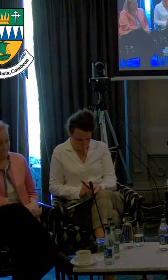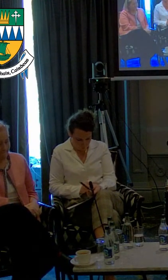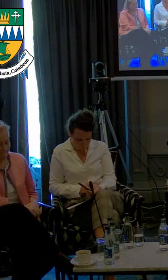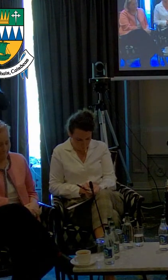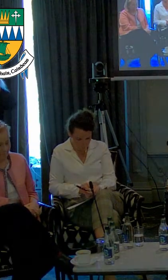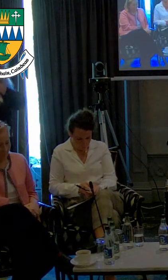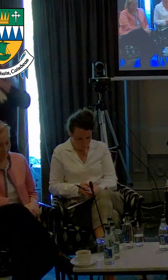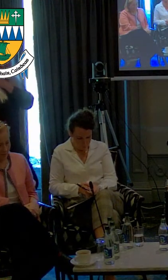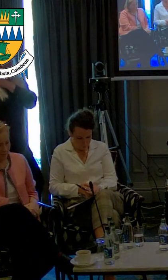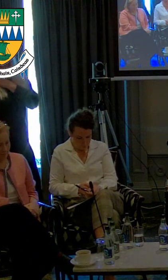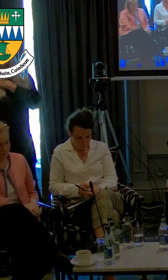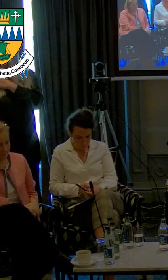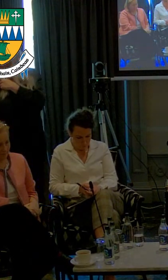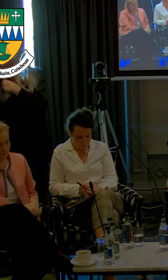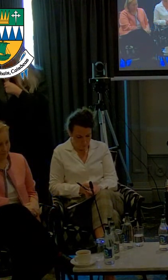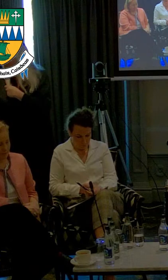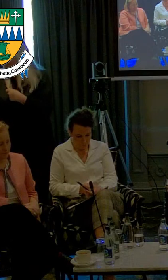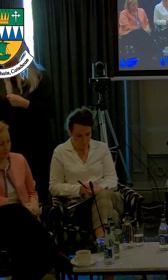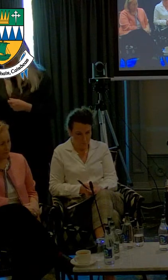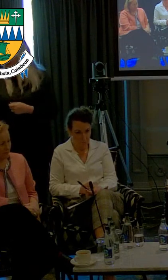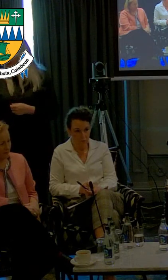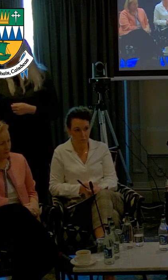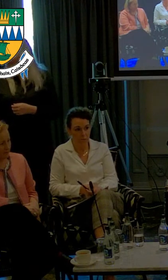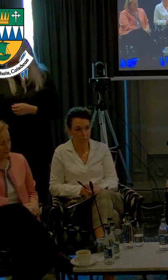our female elected councillors.